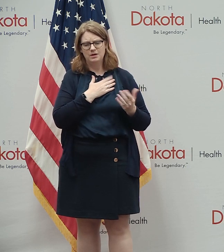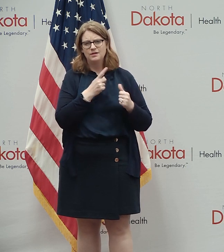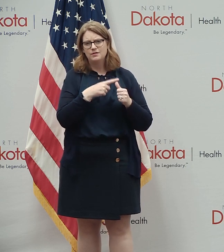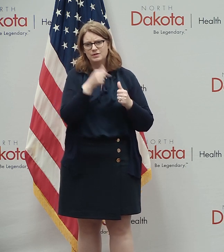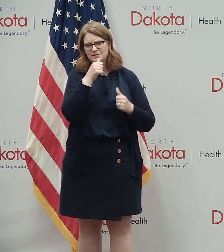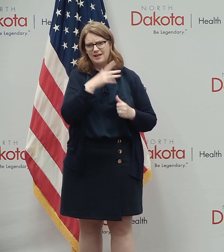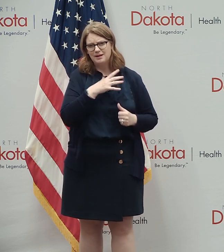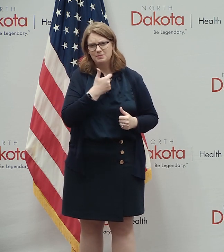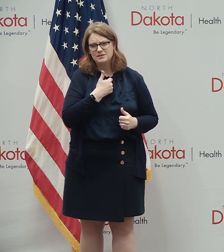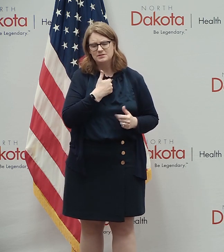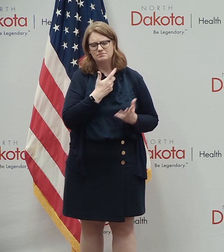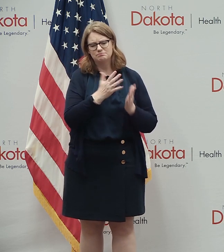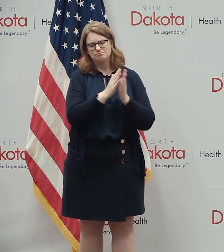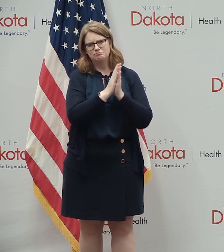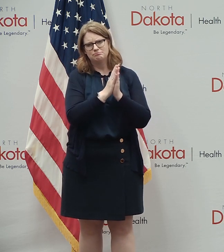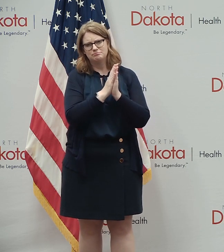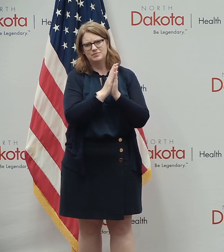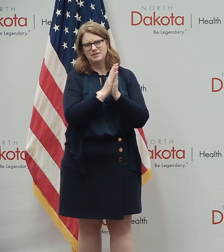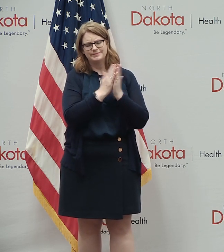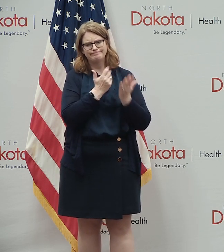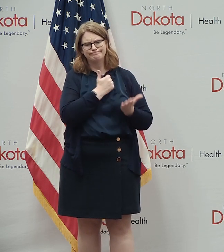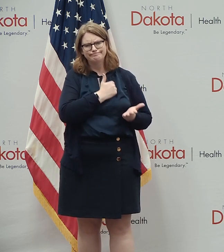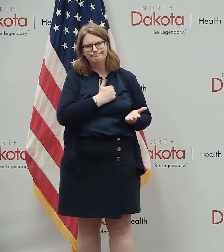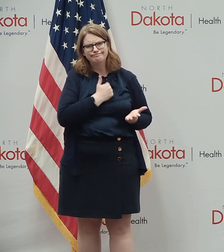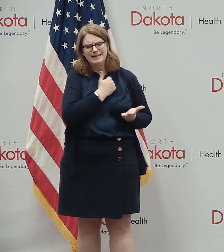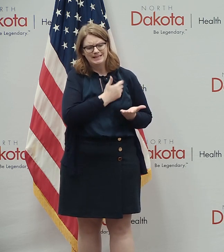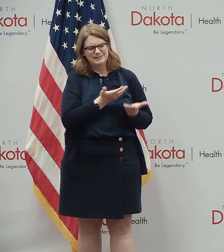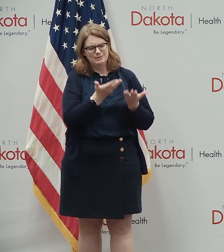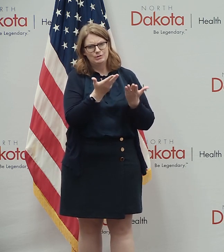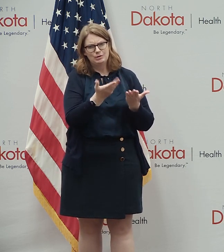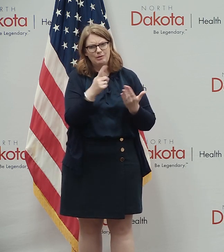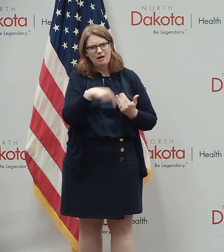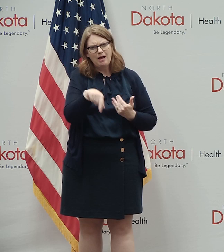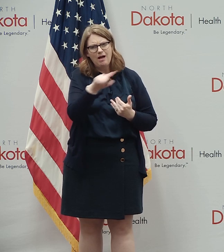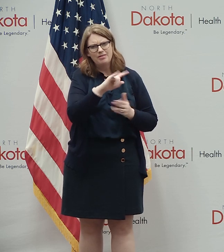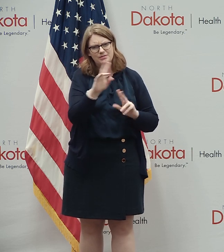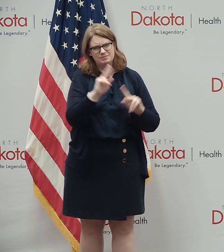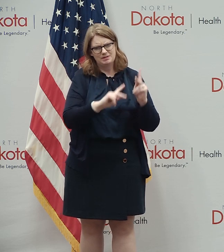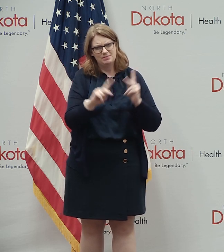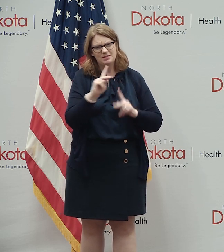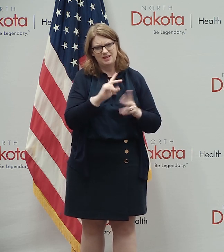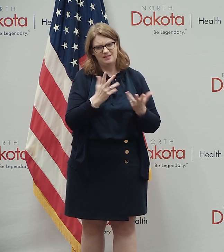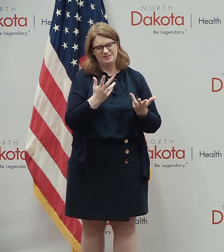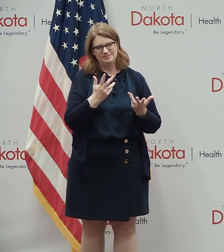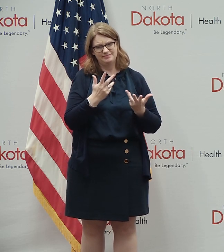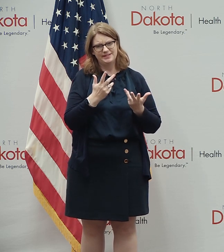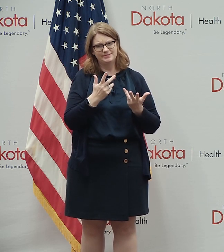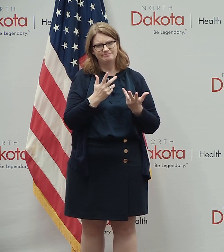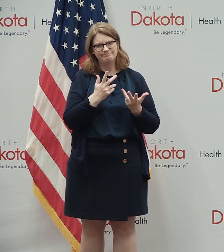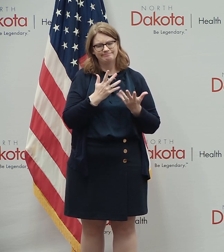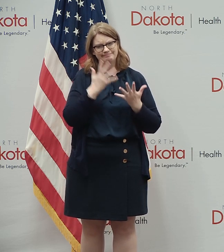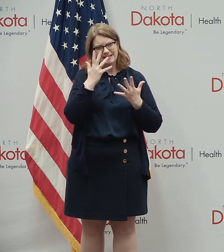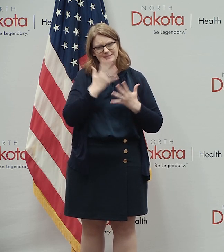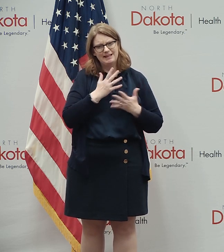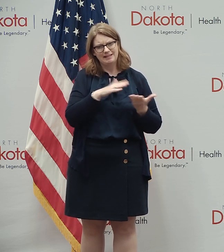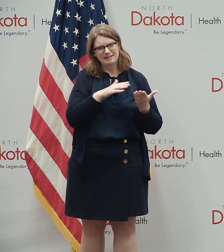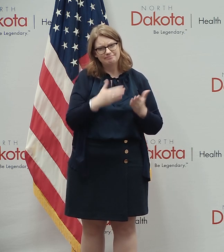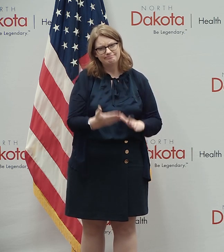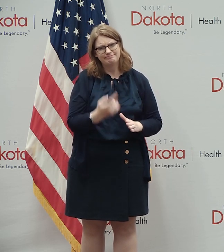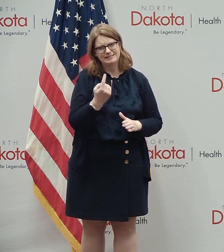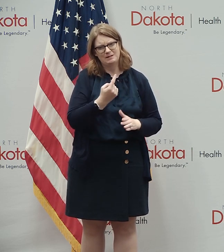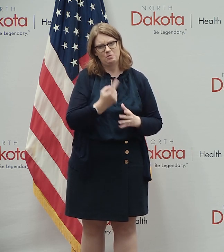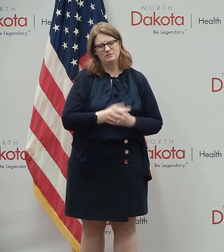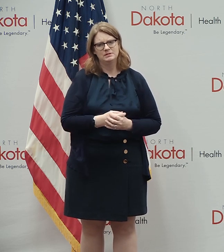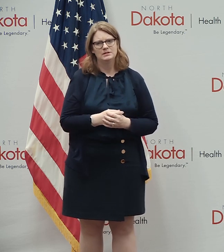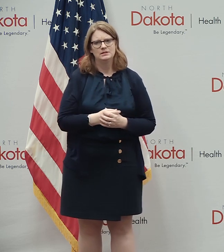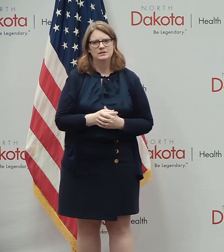our thoughts and prayers and condolences go out to you and all those who've lost someone during this COVID pandemic. As